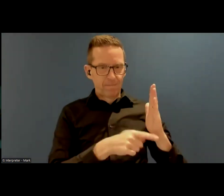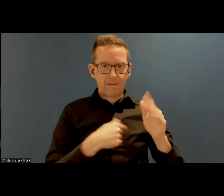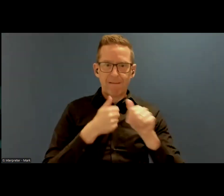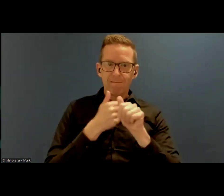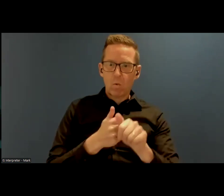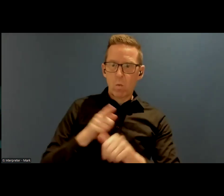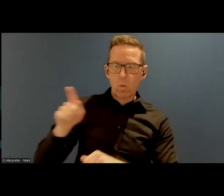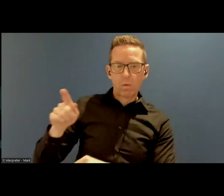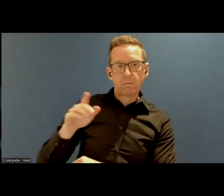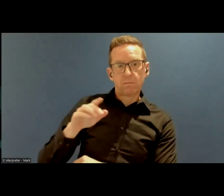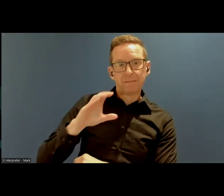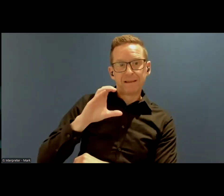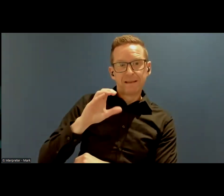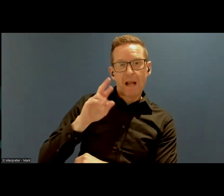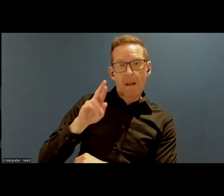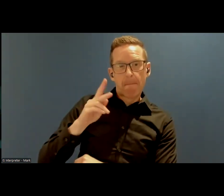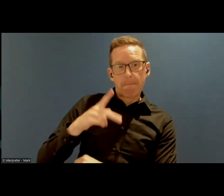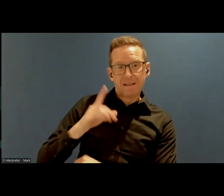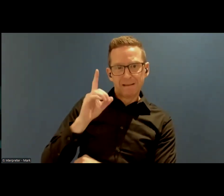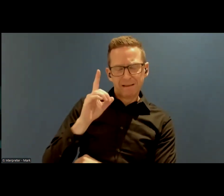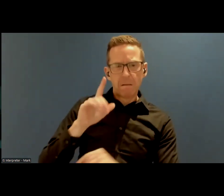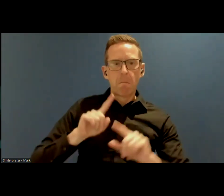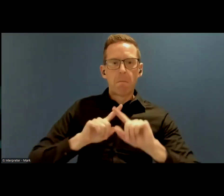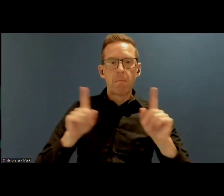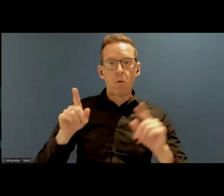changing their perspective around disability,